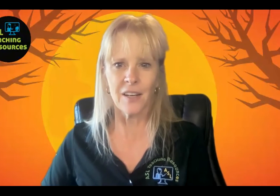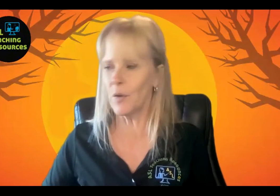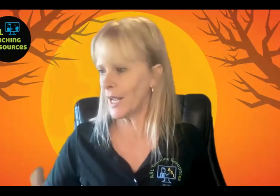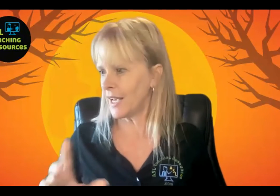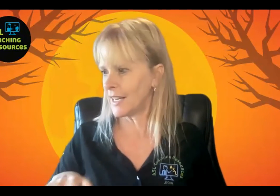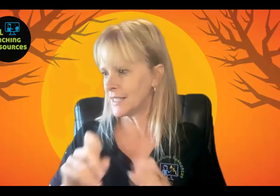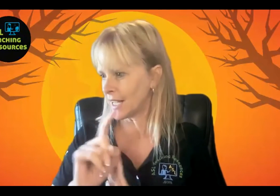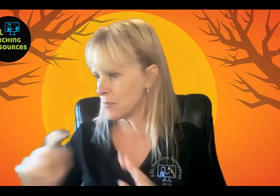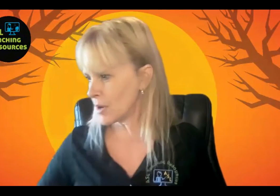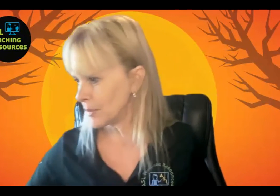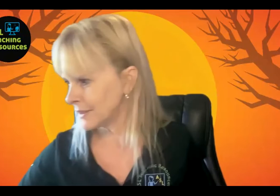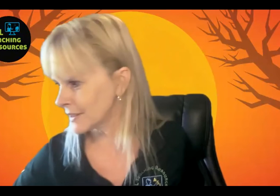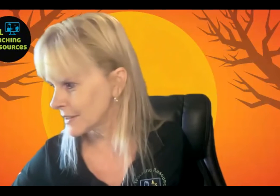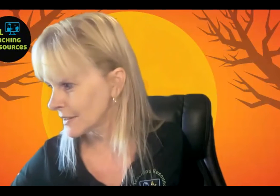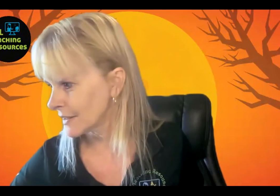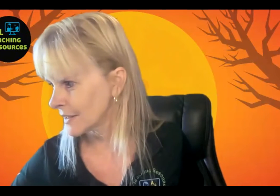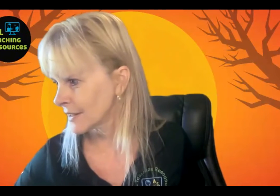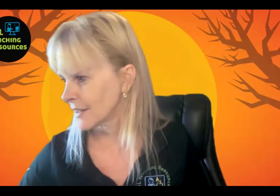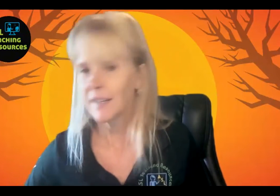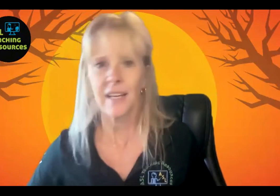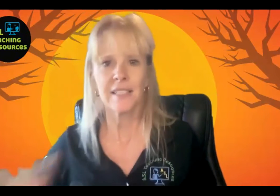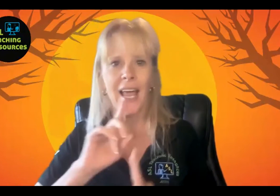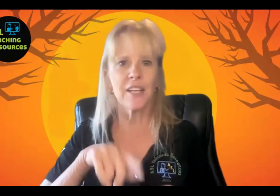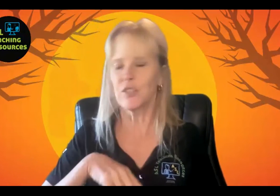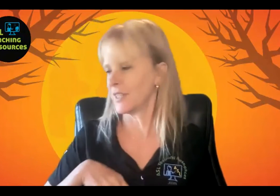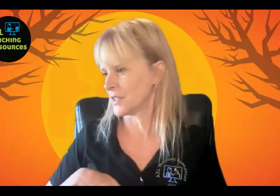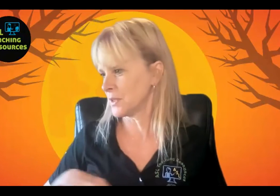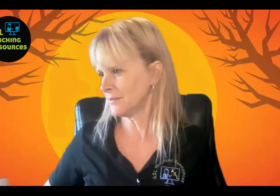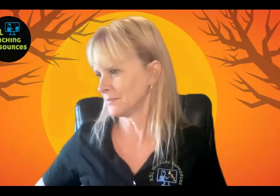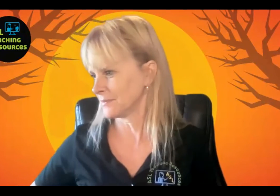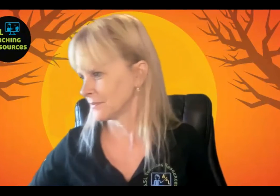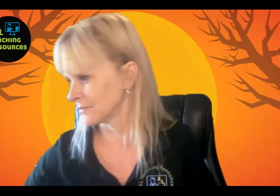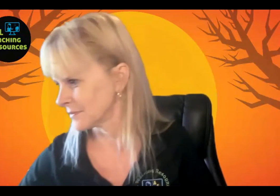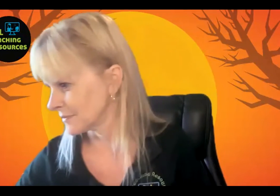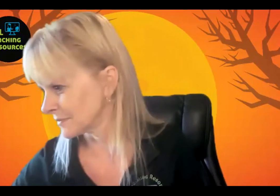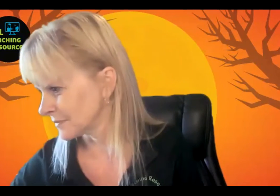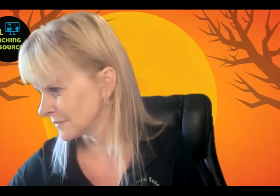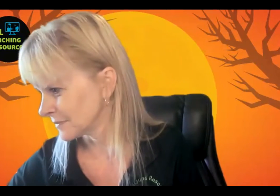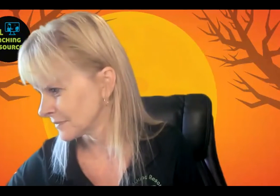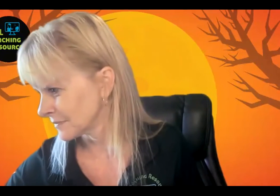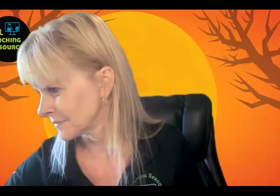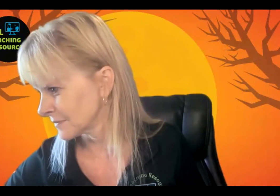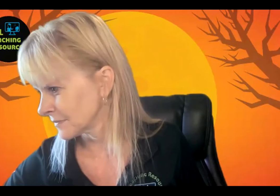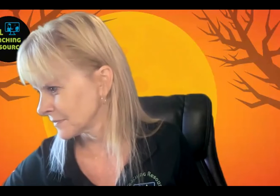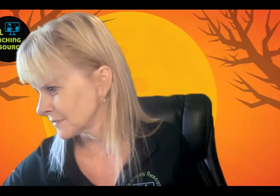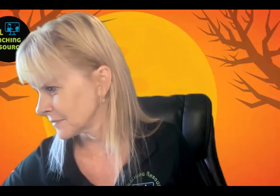And go ahead and take a moment to answer this one.